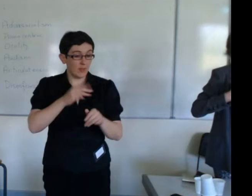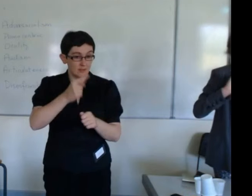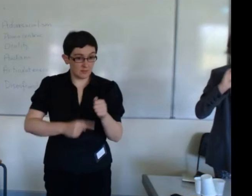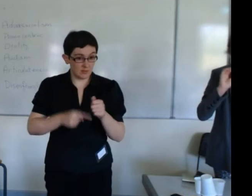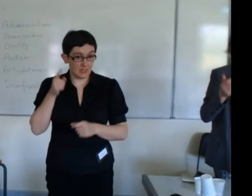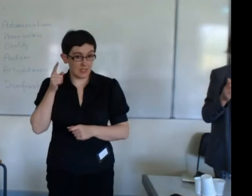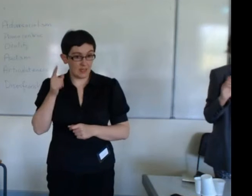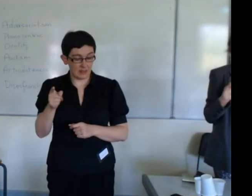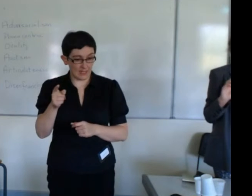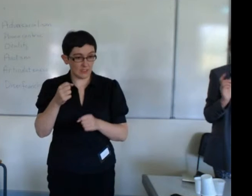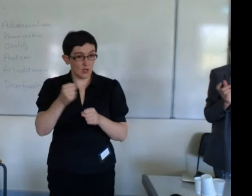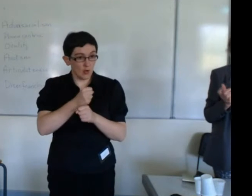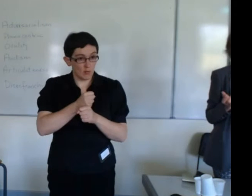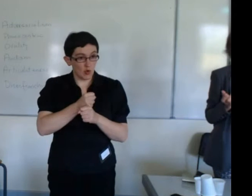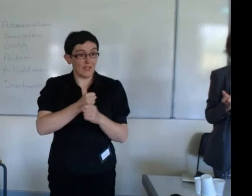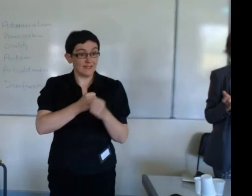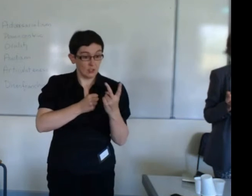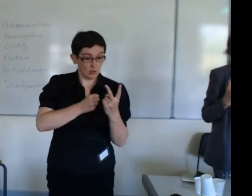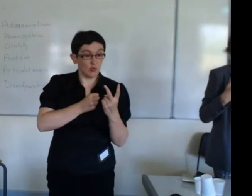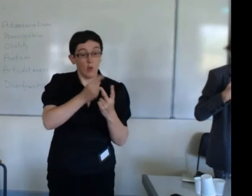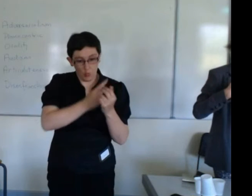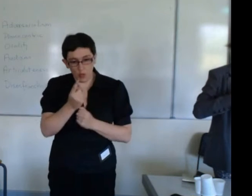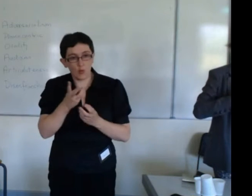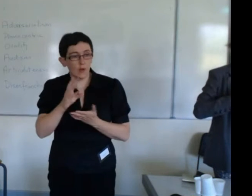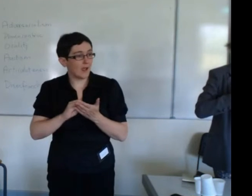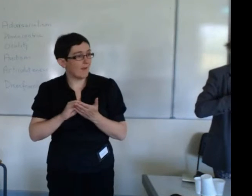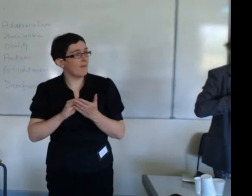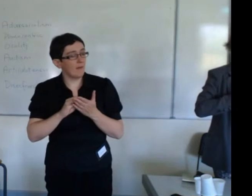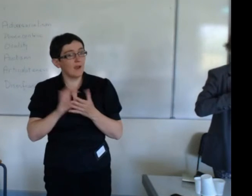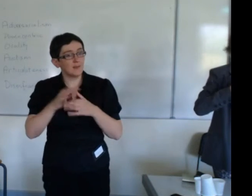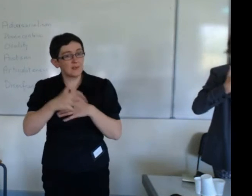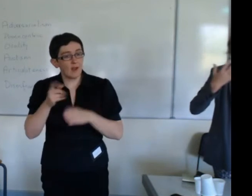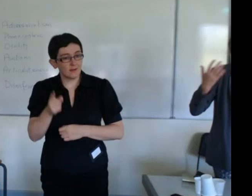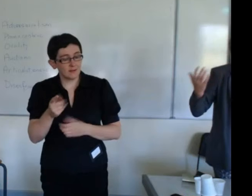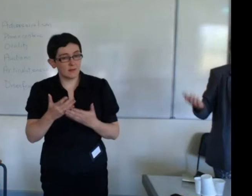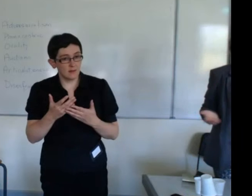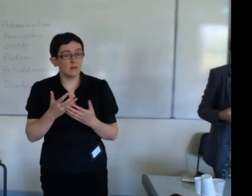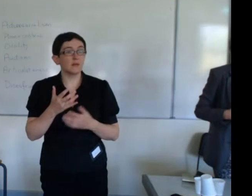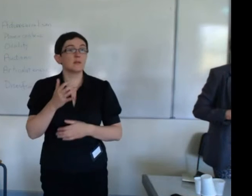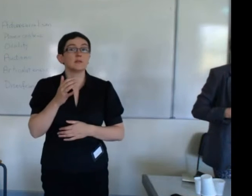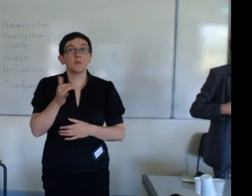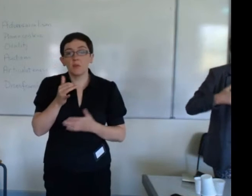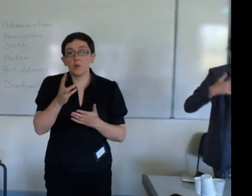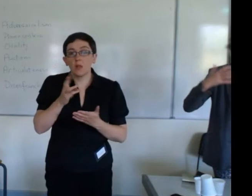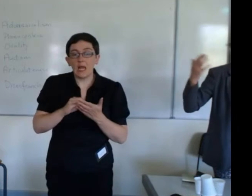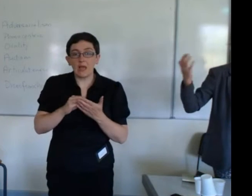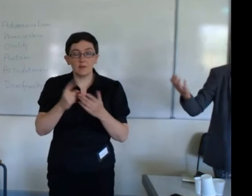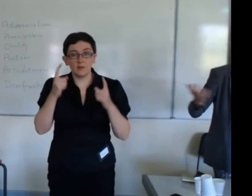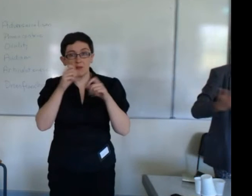that increases to one in two. So in addition to having perhaps issues in terms of class, perhaps